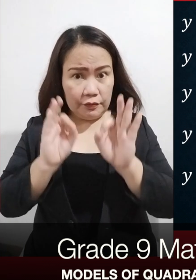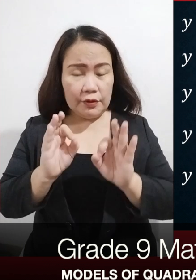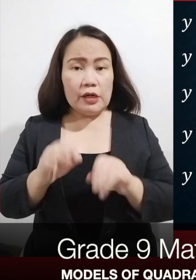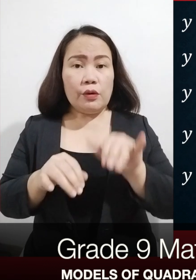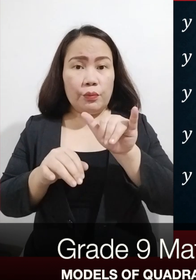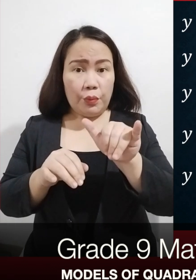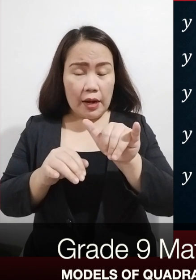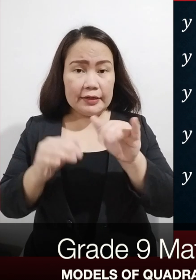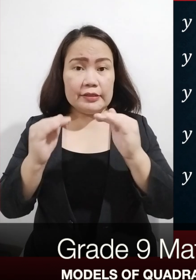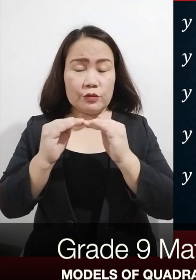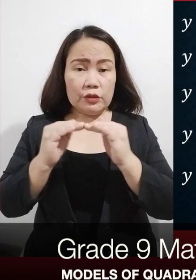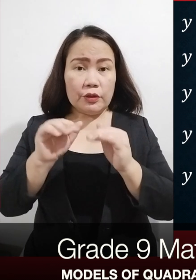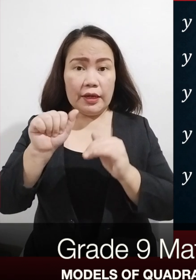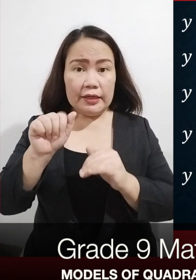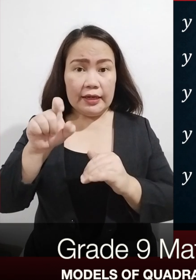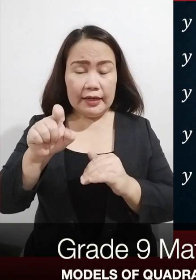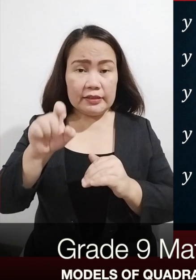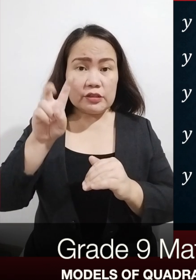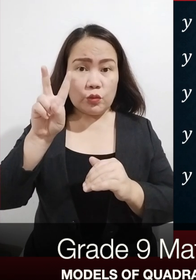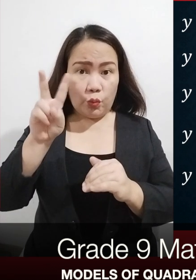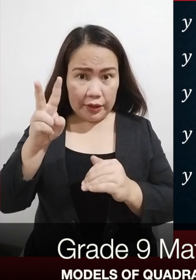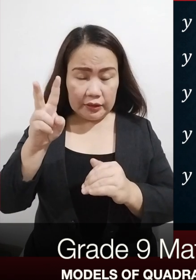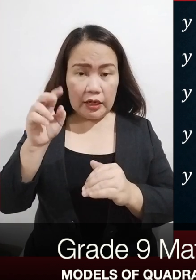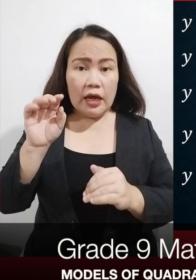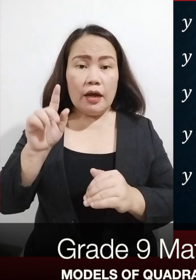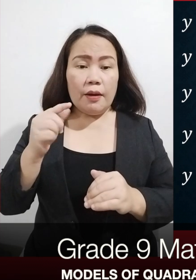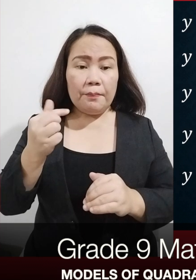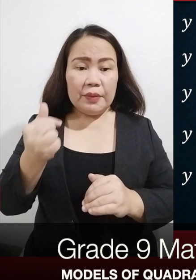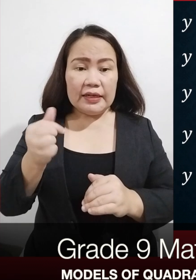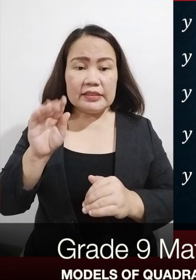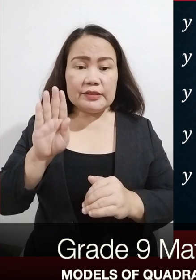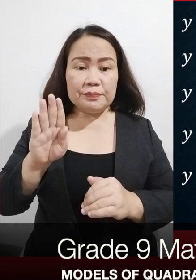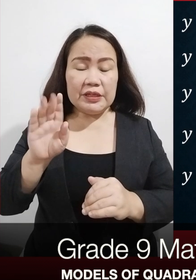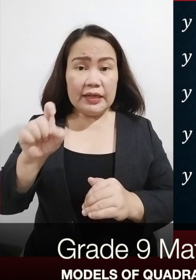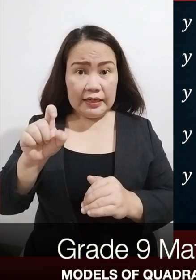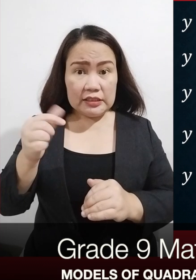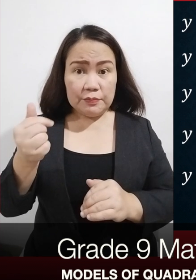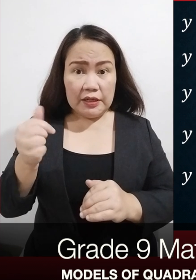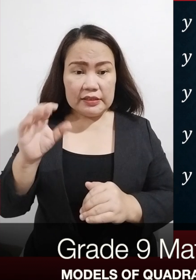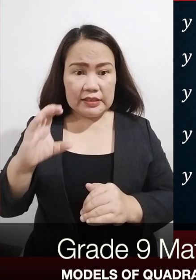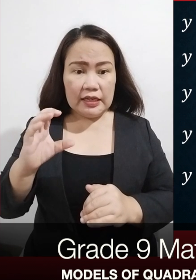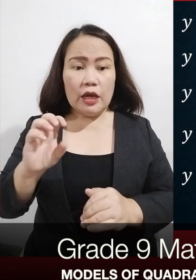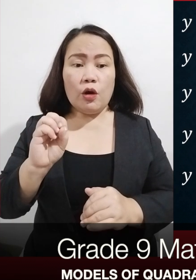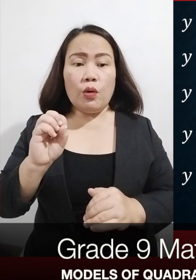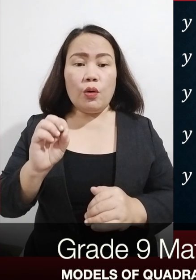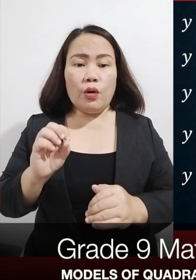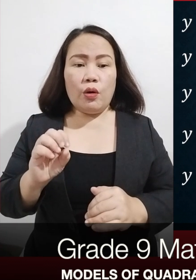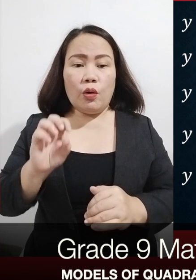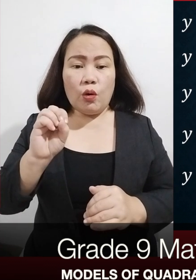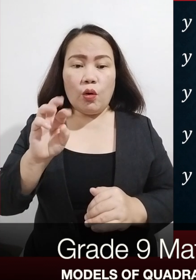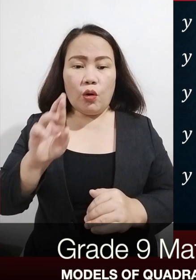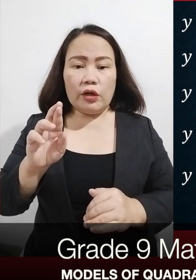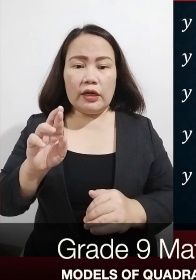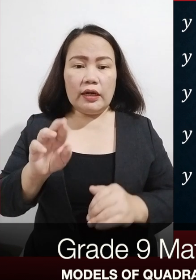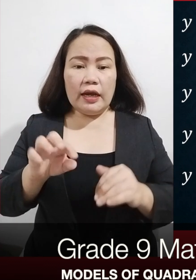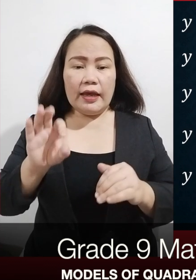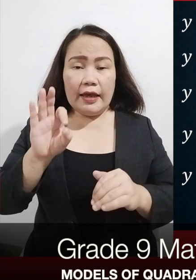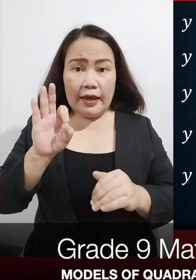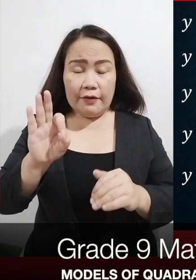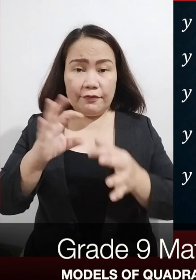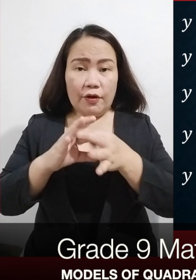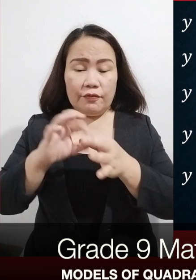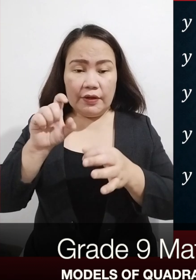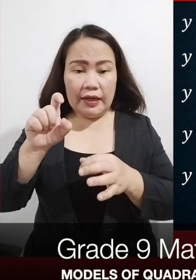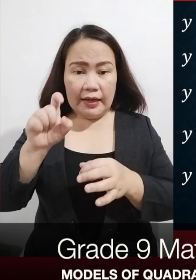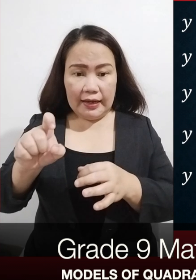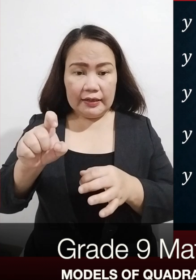of y is equal to ax squared plus bx plus c, or pwede rin namang f of x is equal to ax squared plus